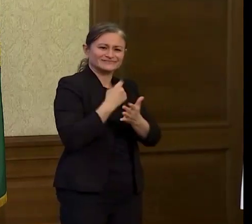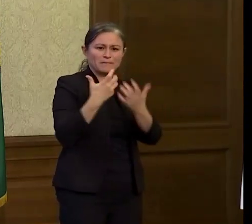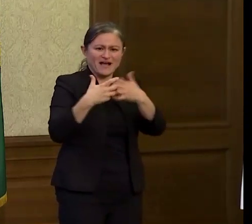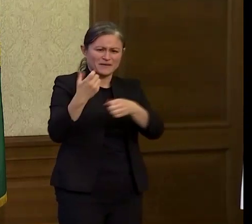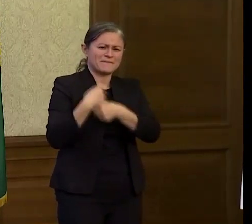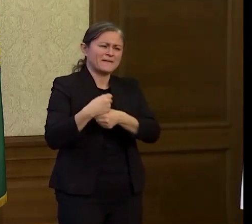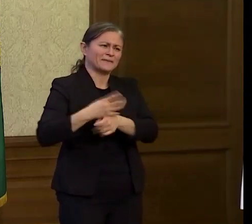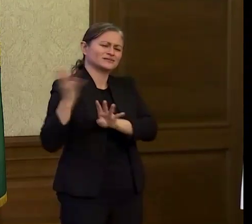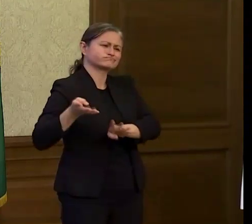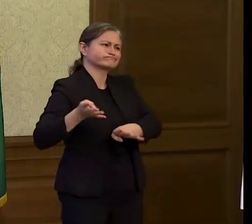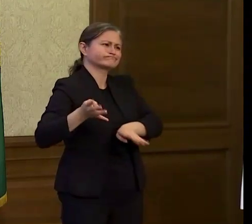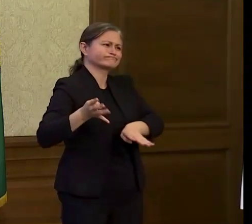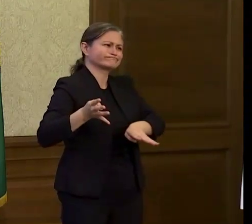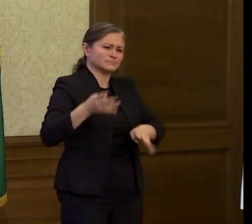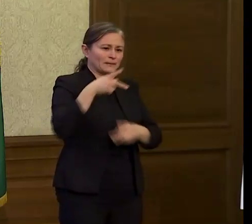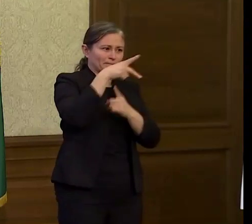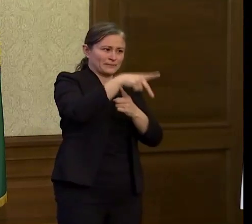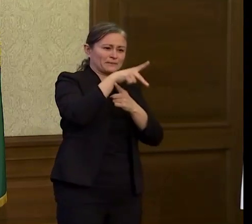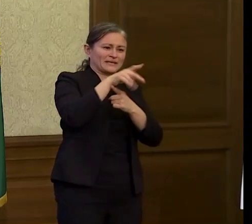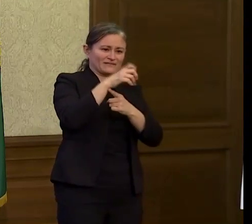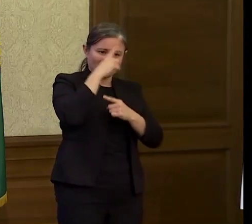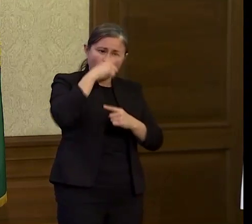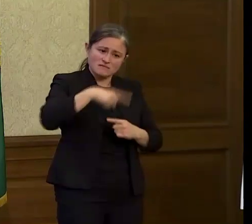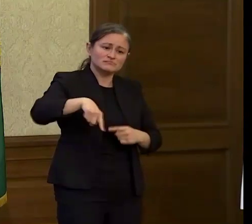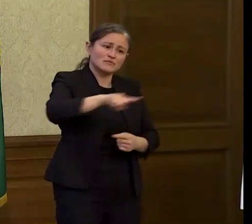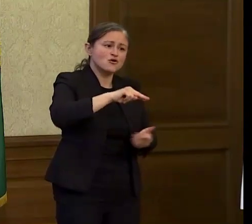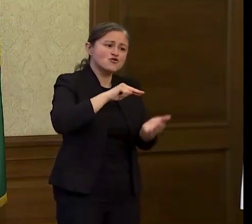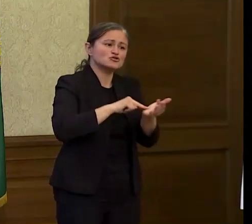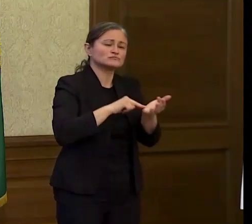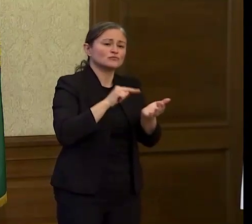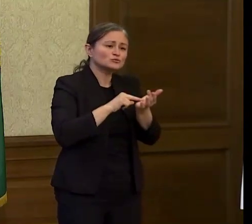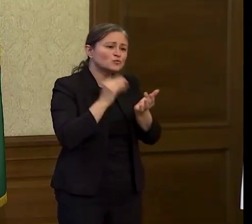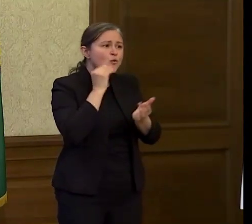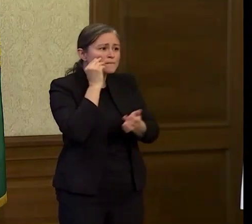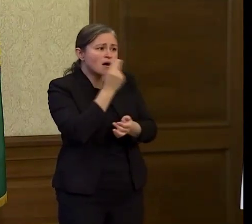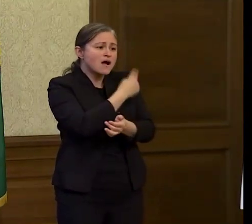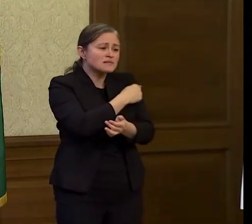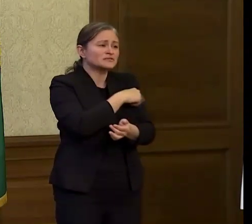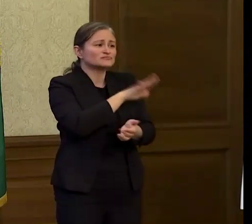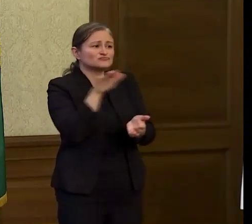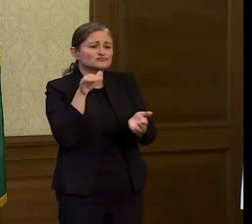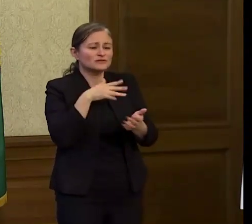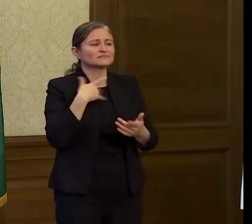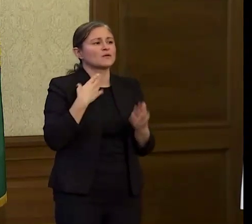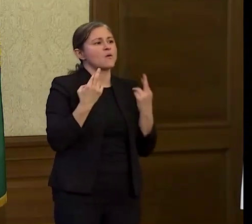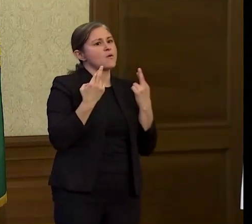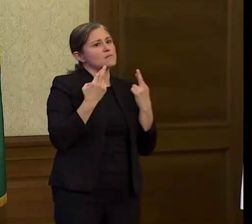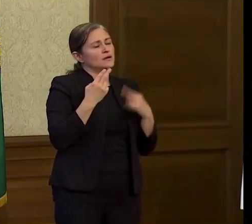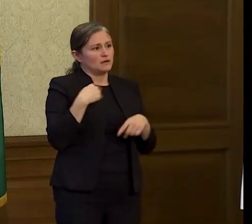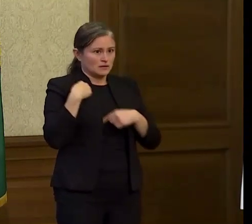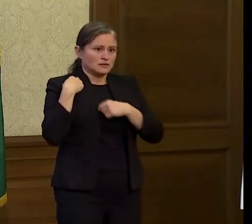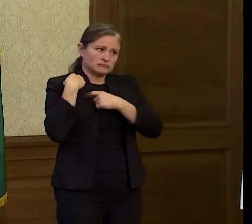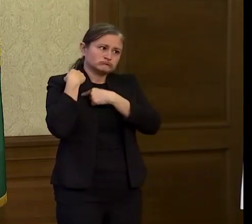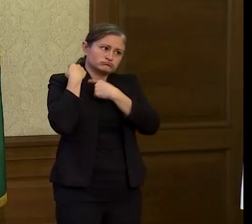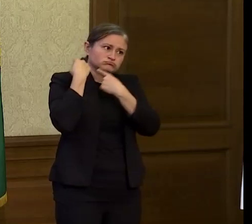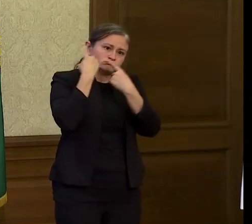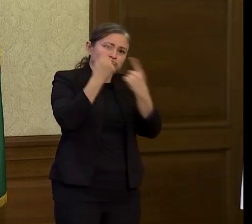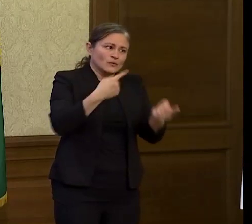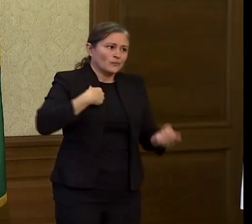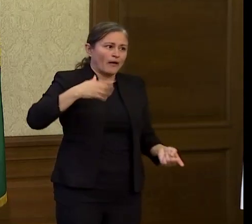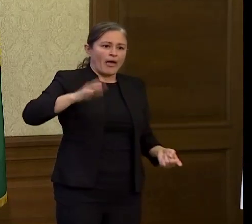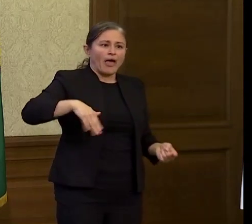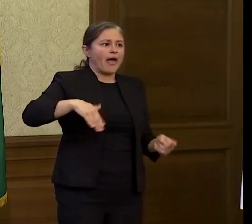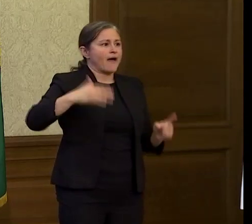protective equipment. We remain hopeful, although so far we have not convinced the president to